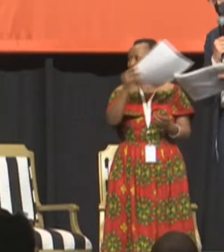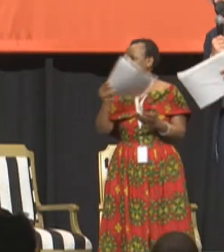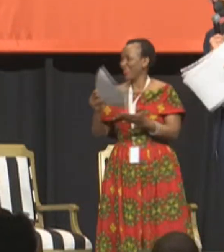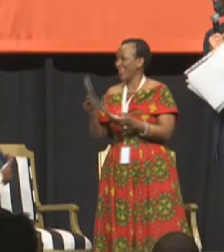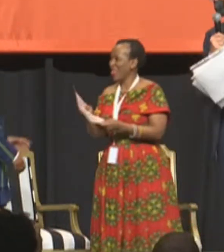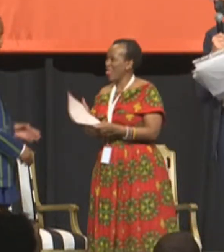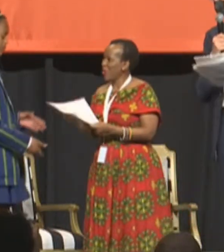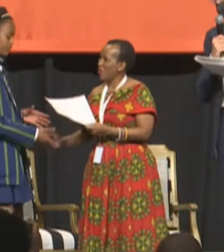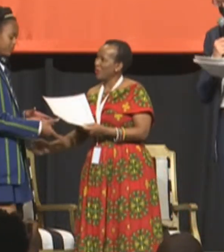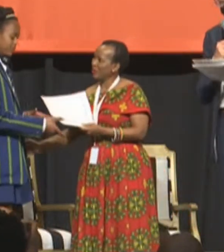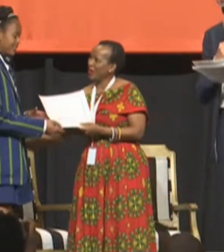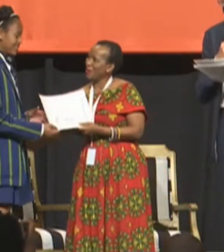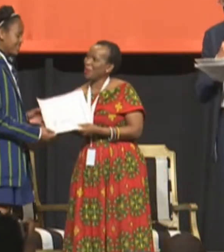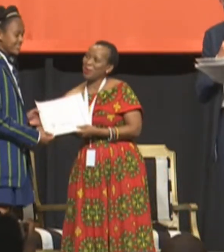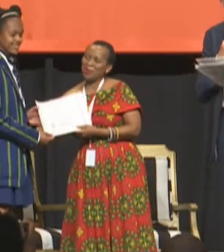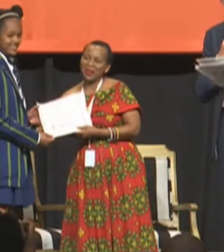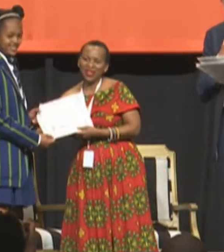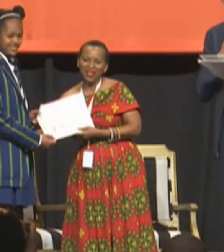Sihle Mbadu.